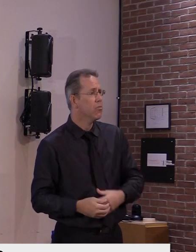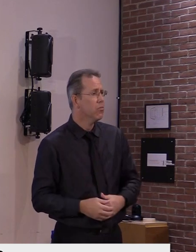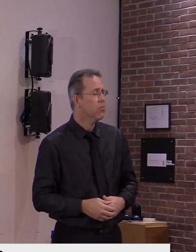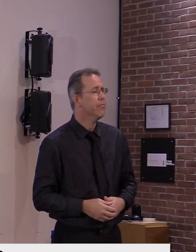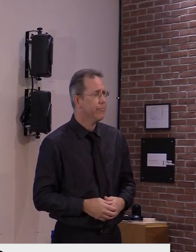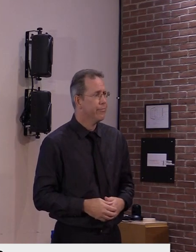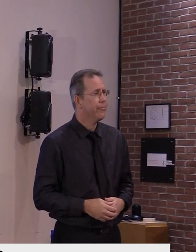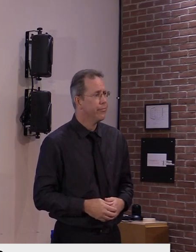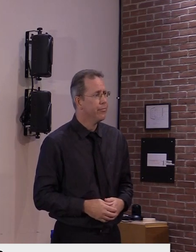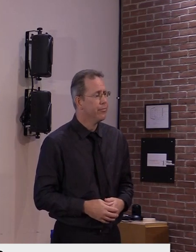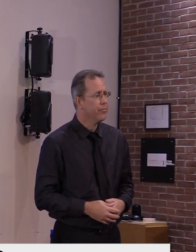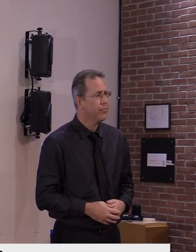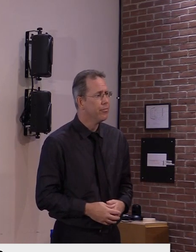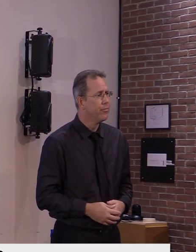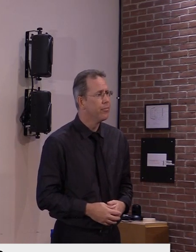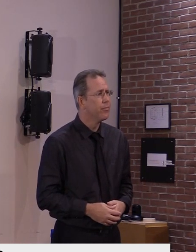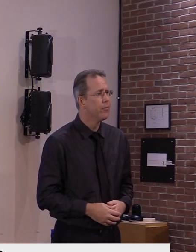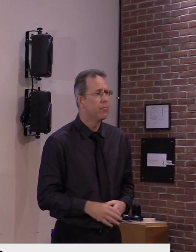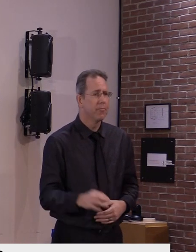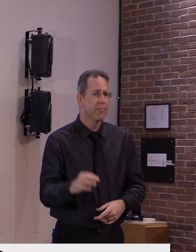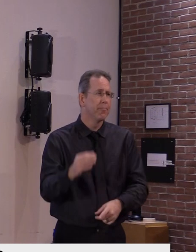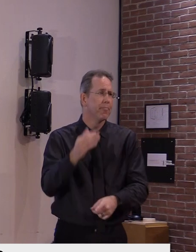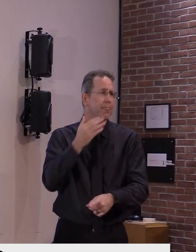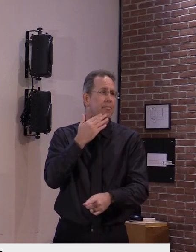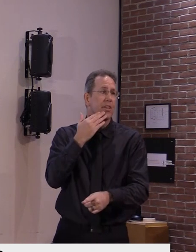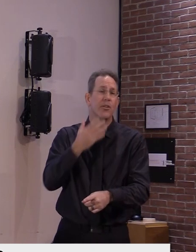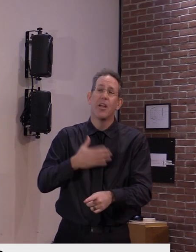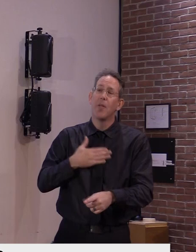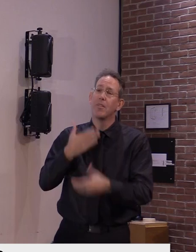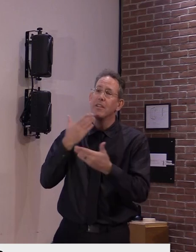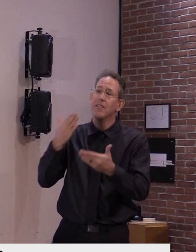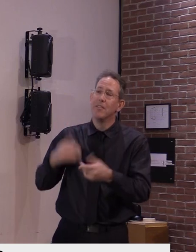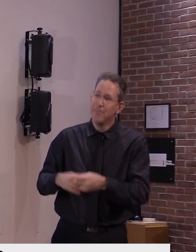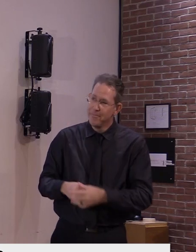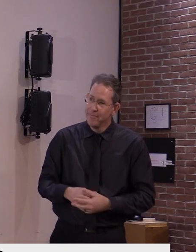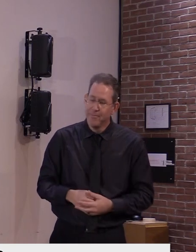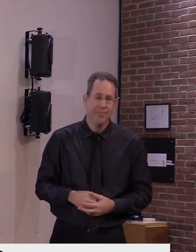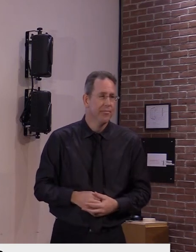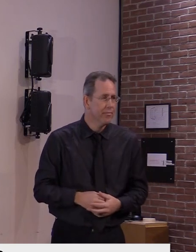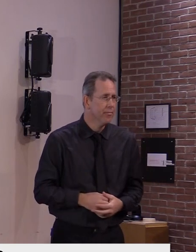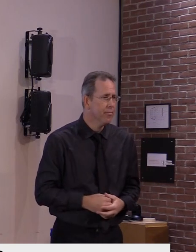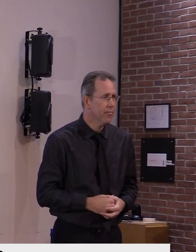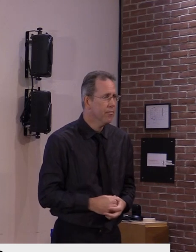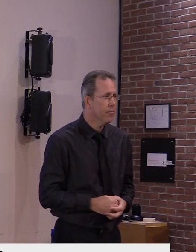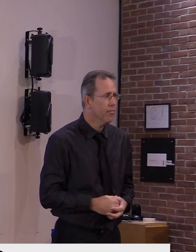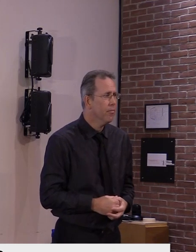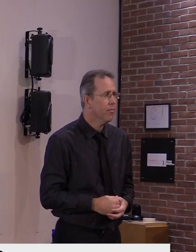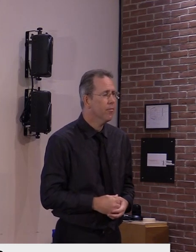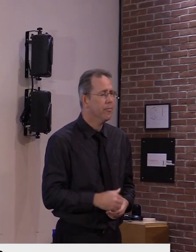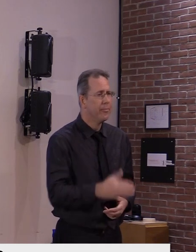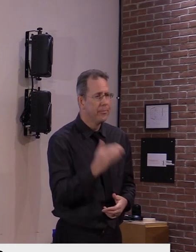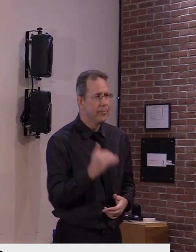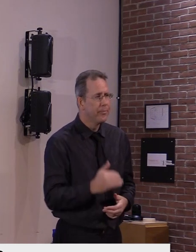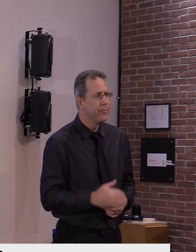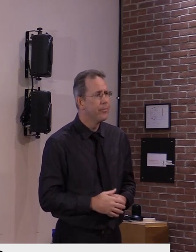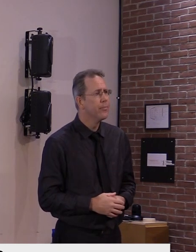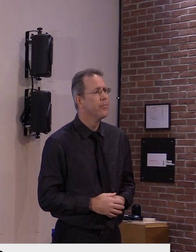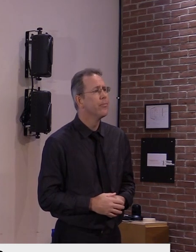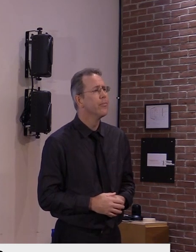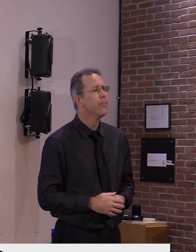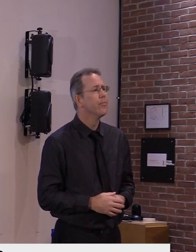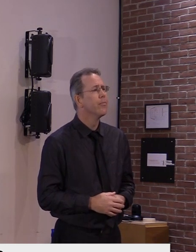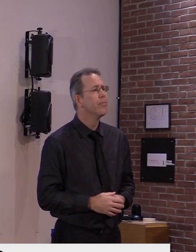think you nailed it. Perfect. Thank you, and happy Thanksgiving. Thanks, you too, Ed. All right, it is 12:50, and there